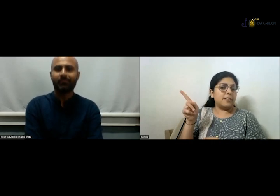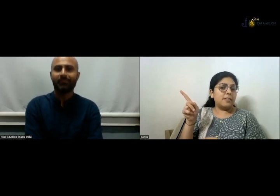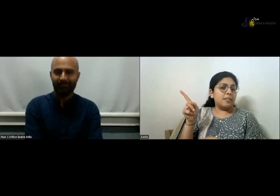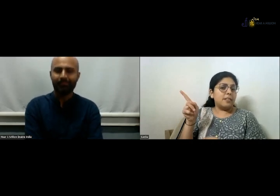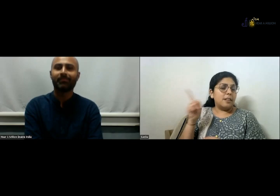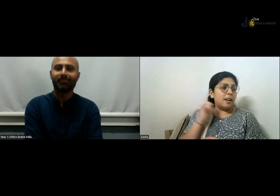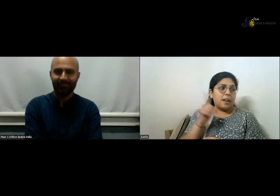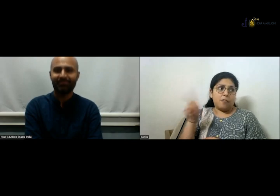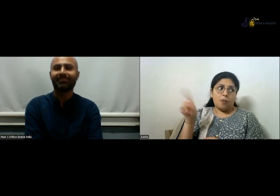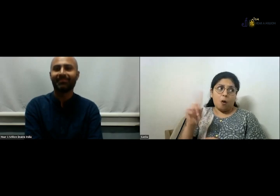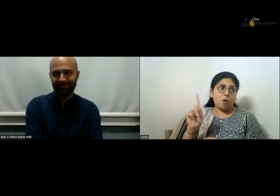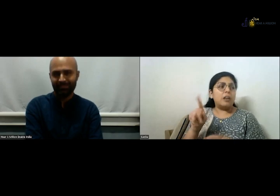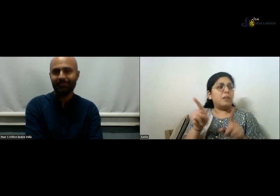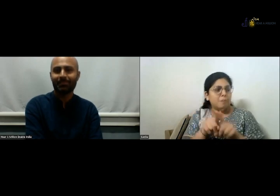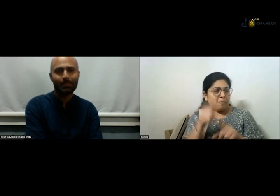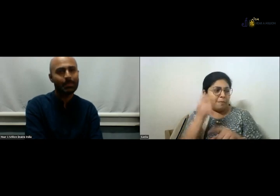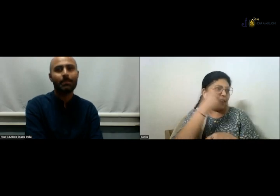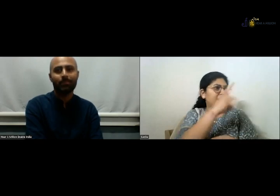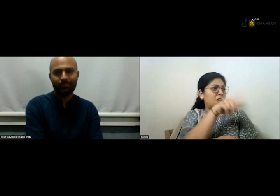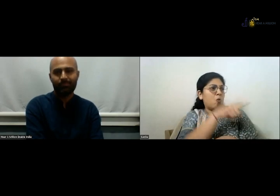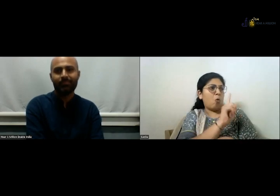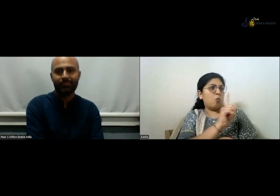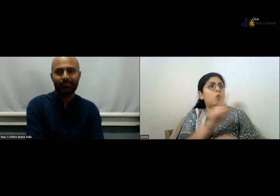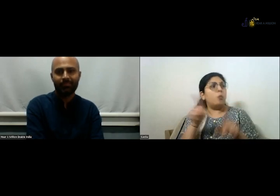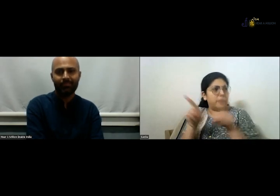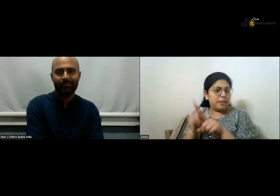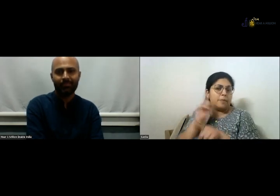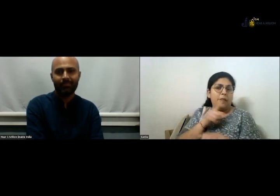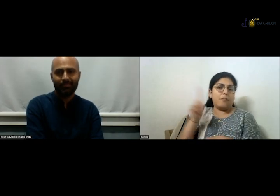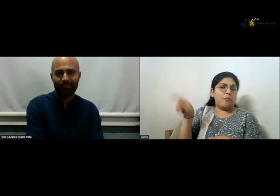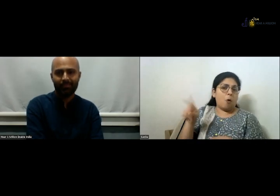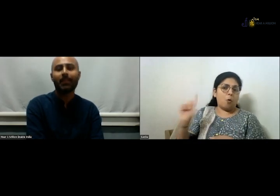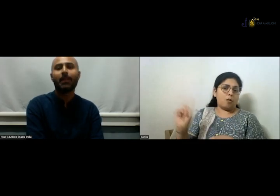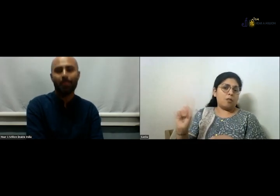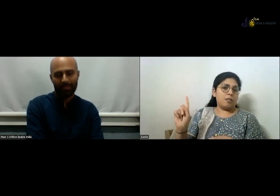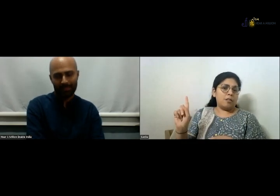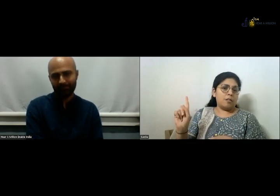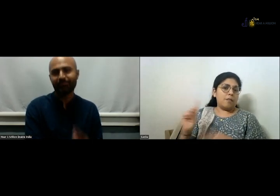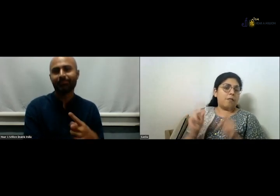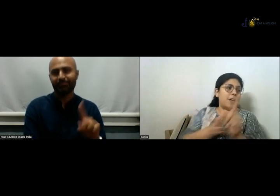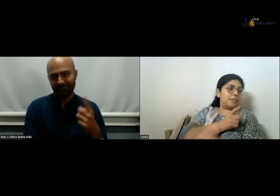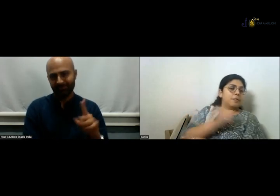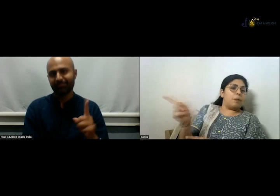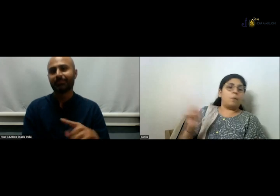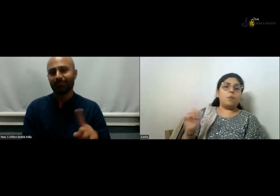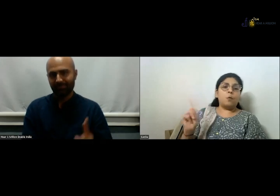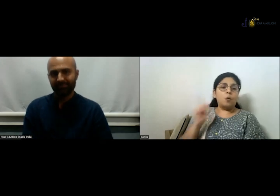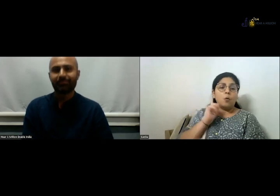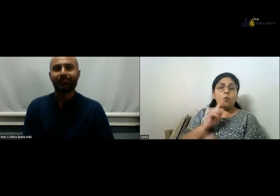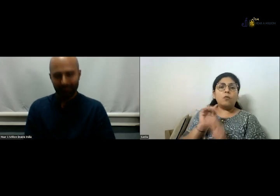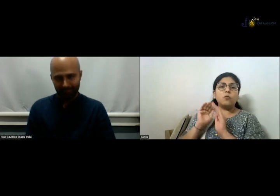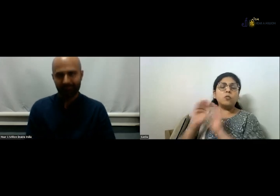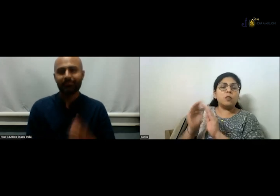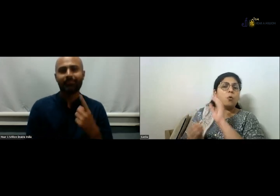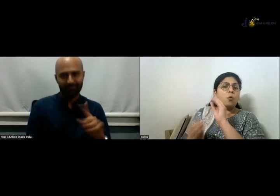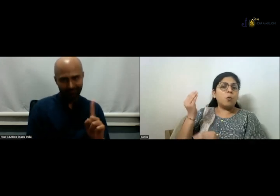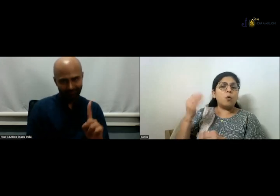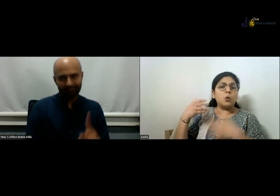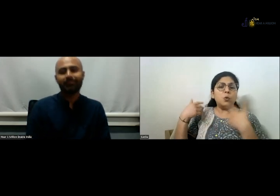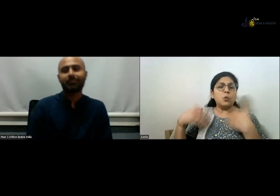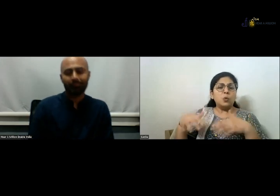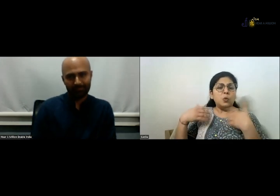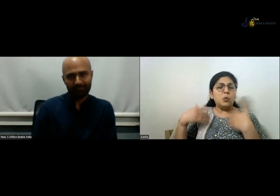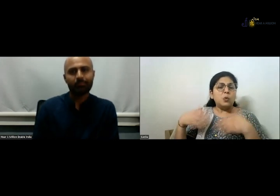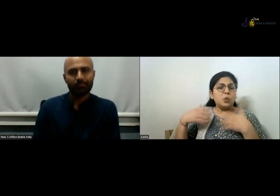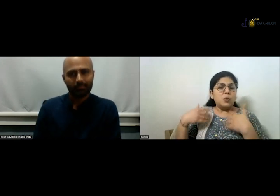So she always explained hearing people, deaf are not wrong. When you come under the deaf shoes,